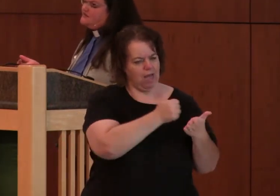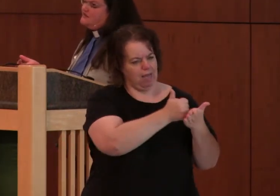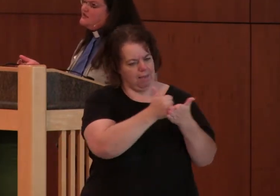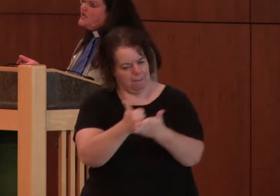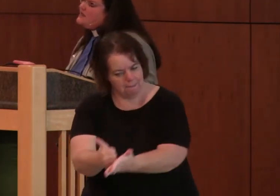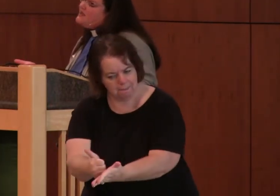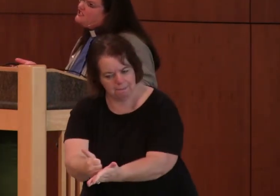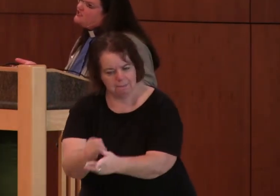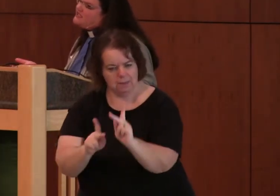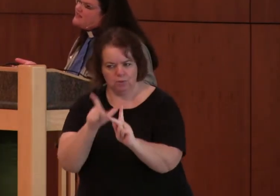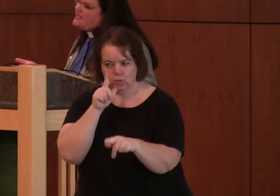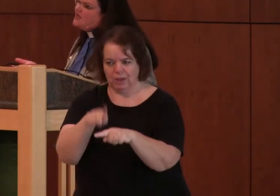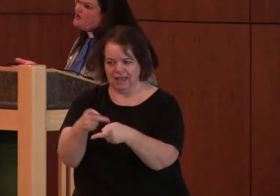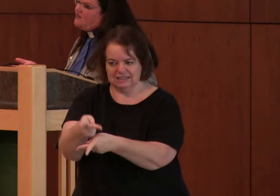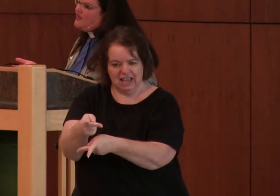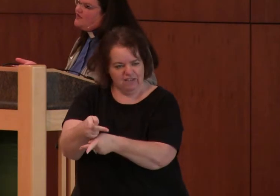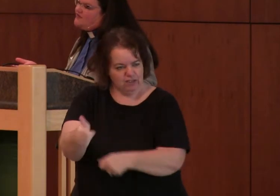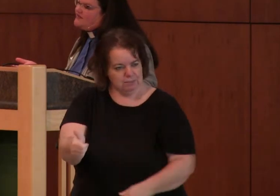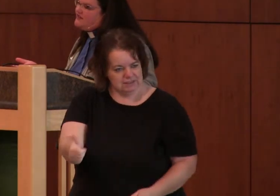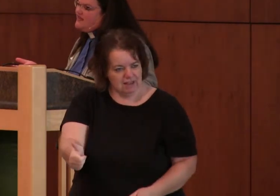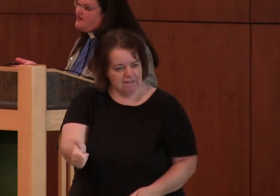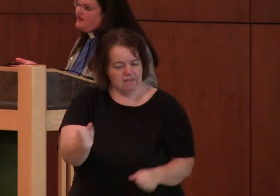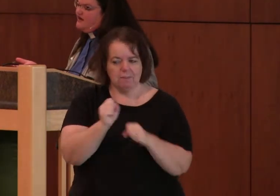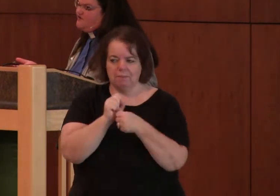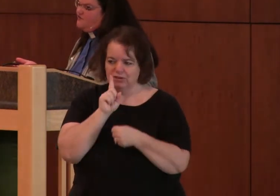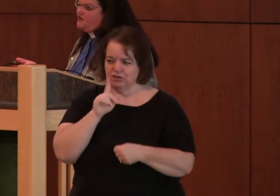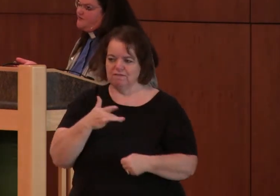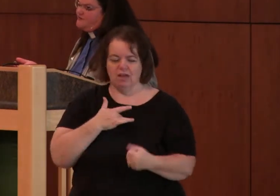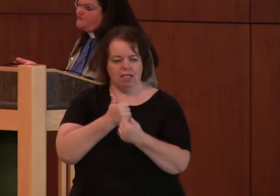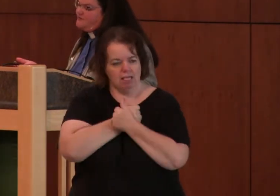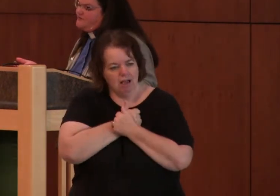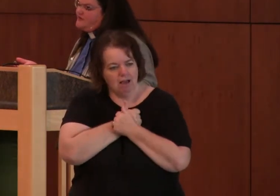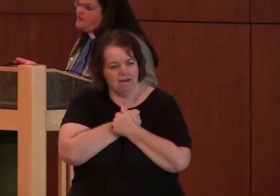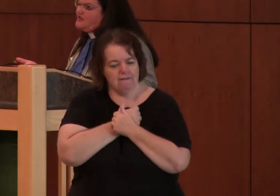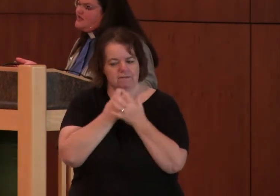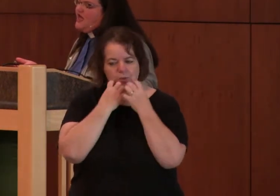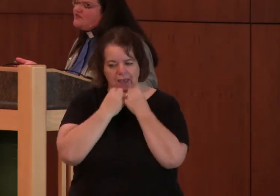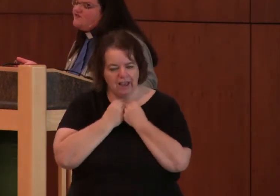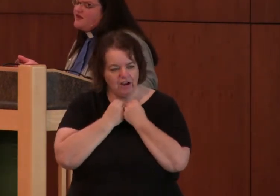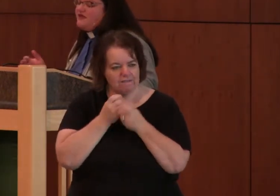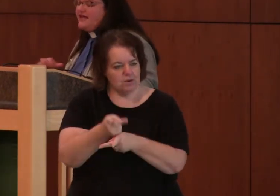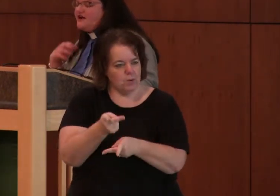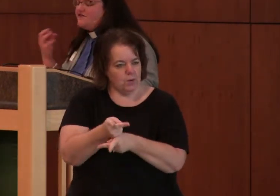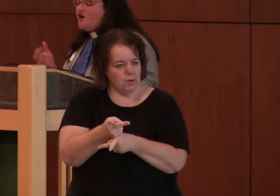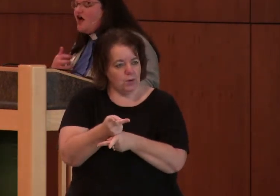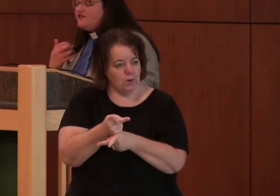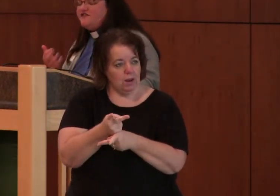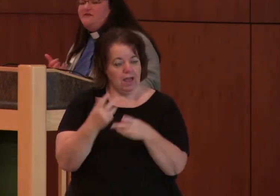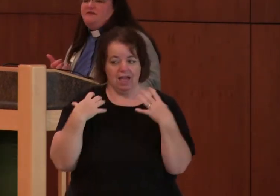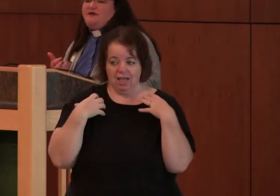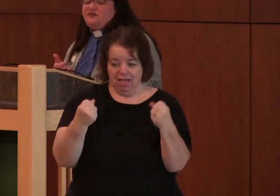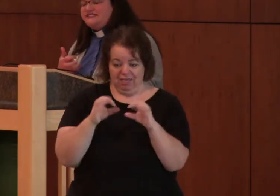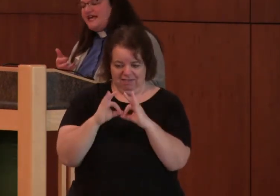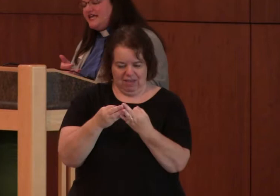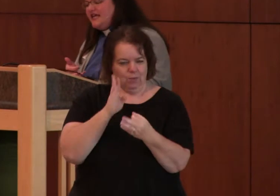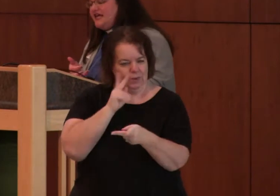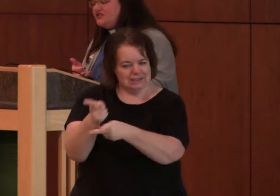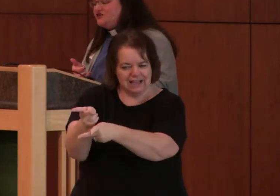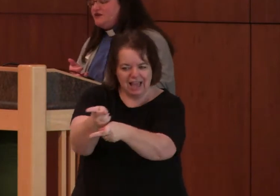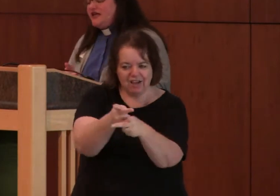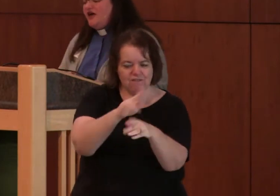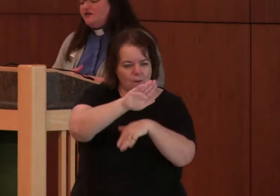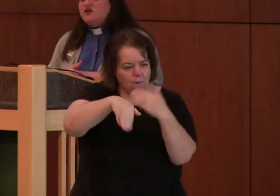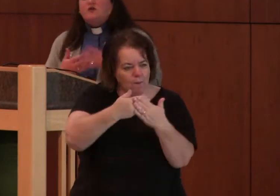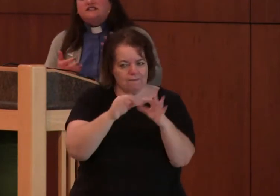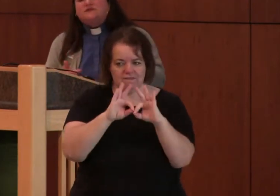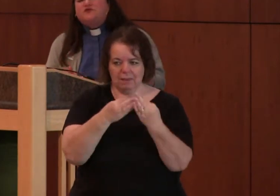themselves and make sure that they are loved and that they are cared for. Healthy family care for all the family members, taking